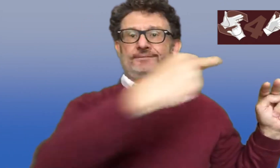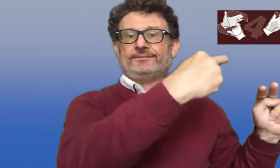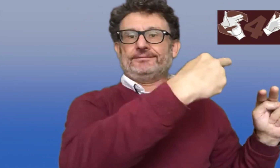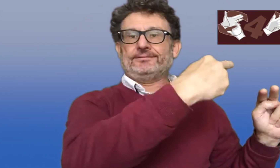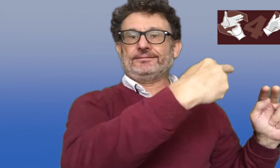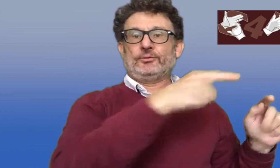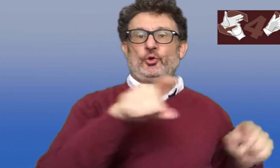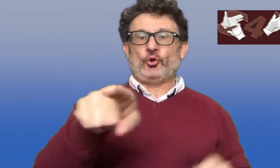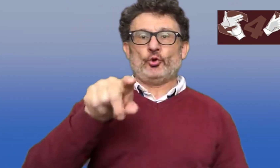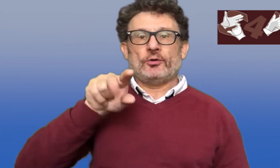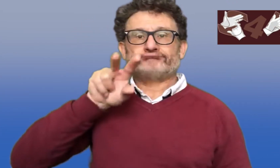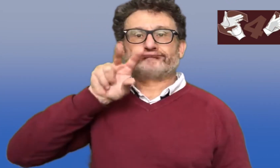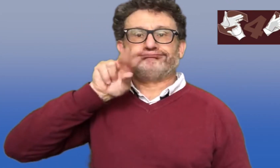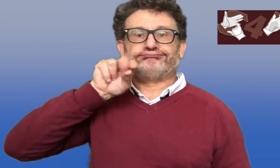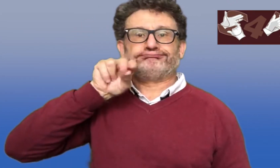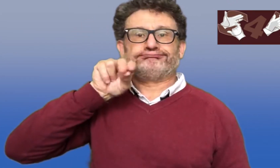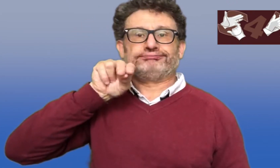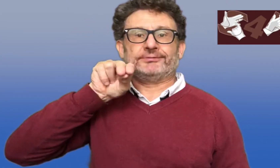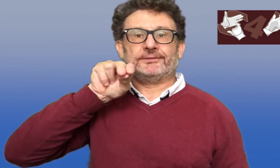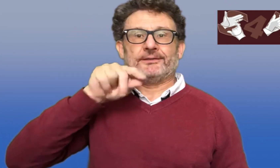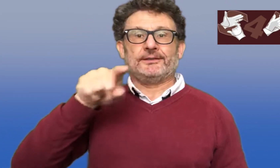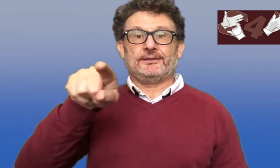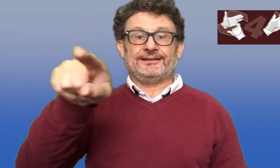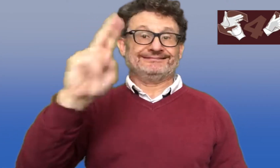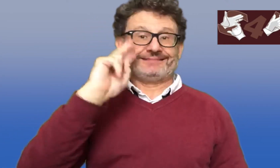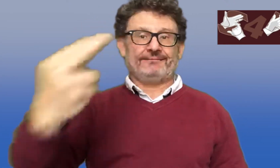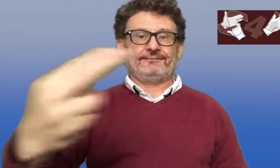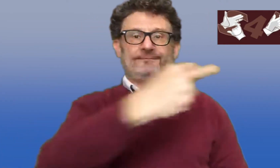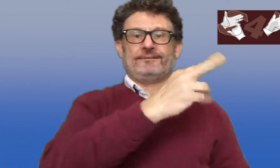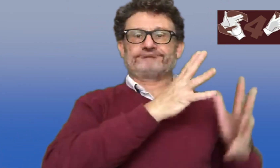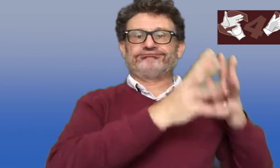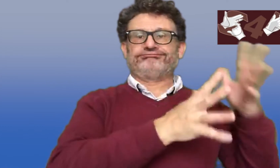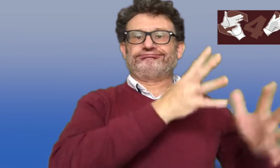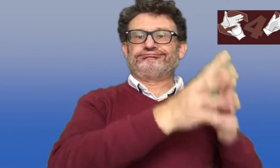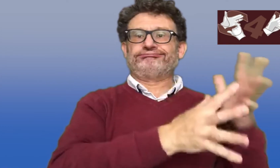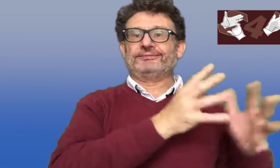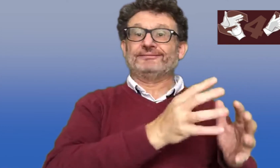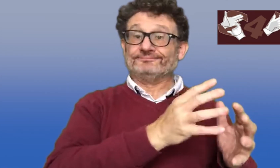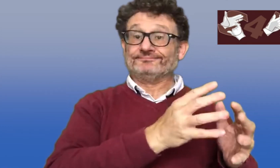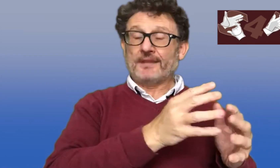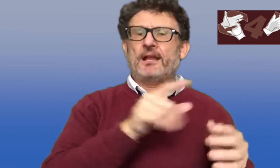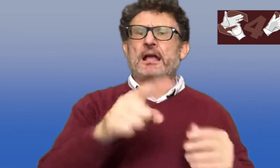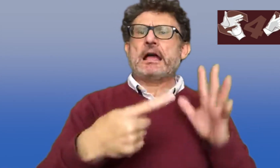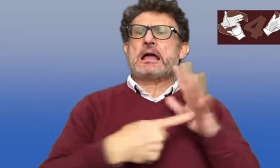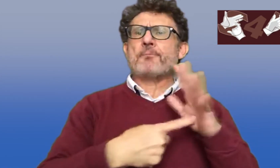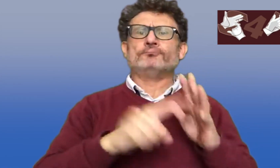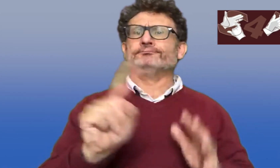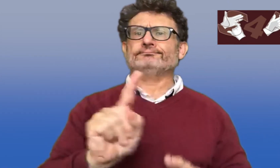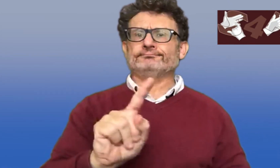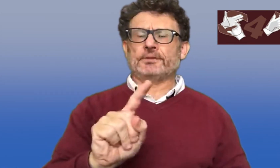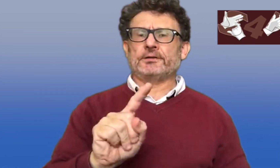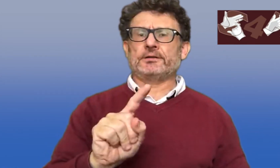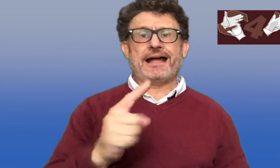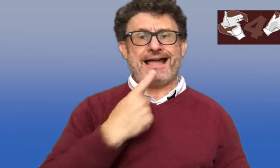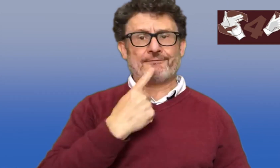eye line with the deaf person. So as you're speaking, the deaf person would maintain their eye contact with the